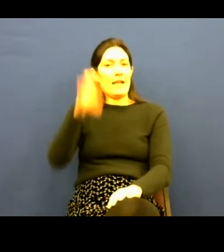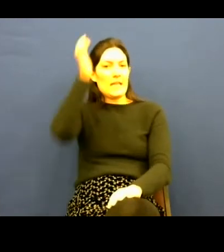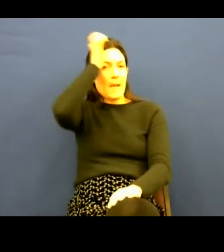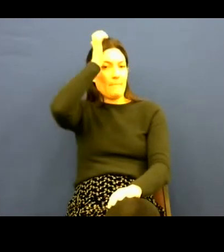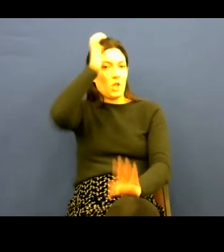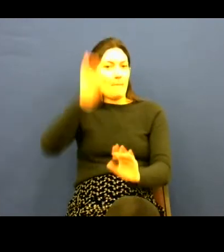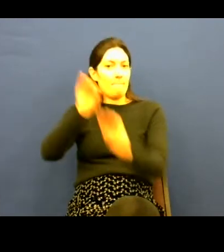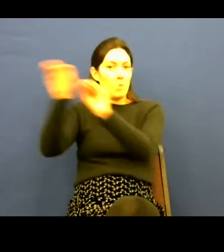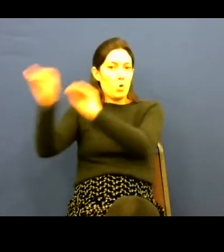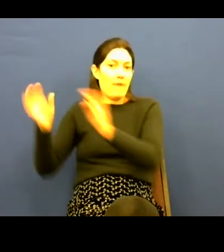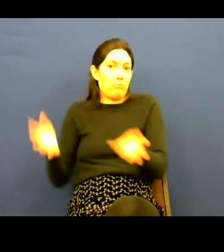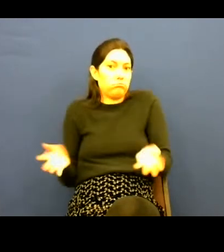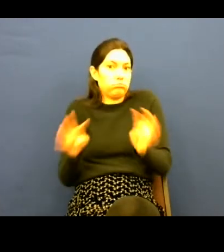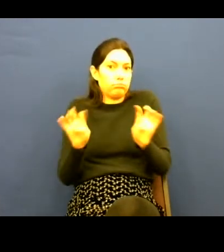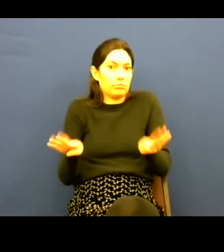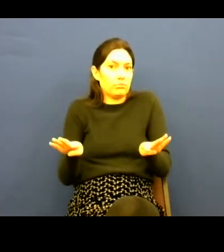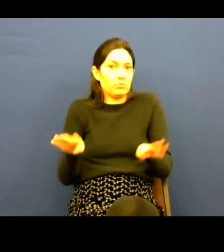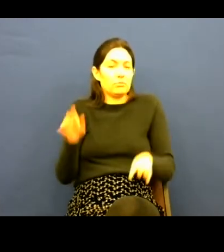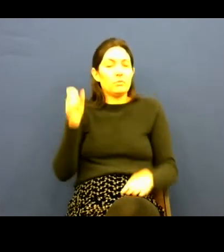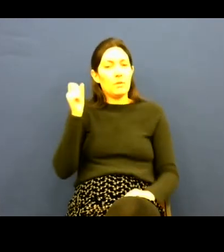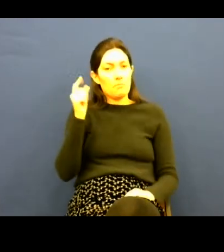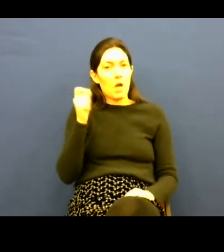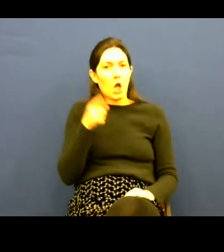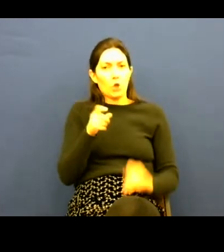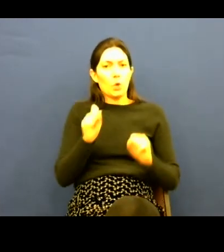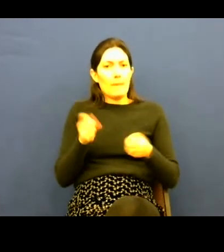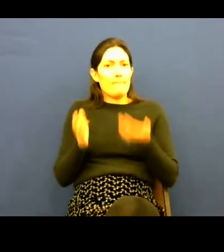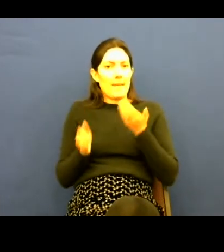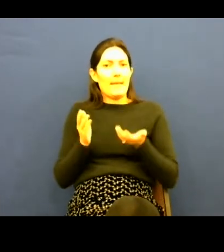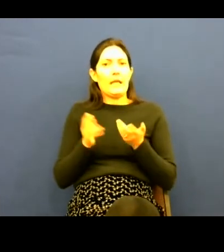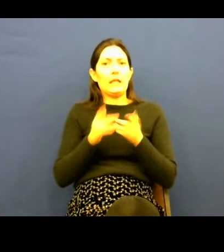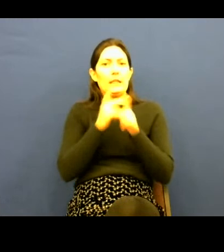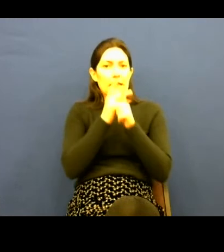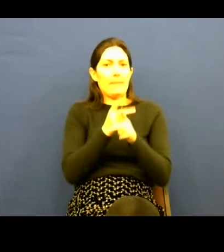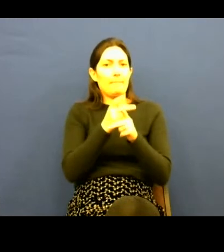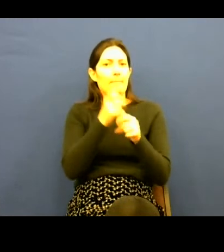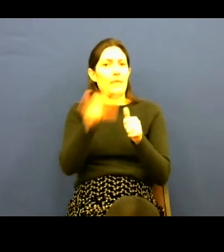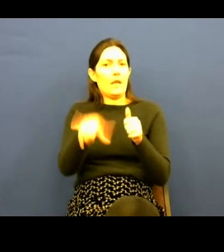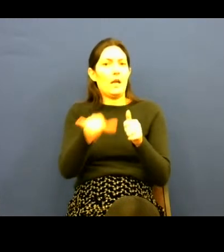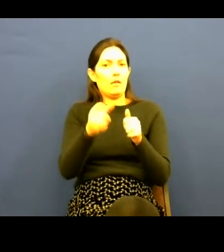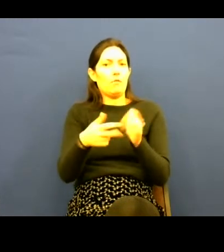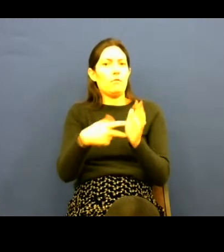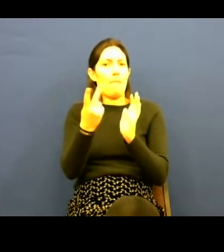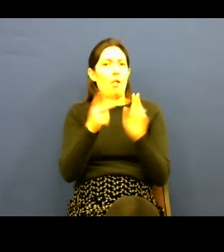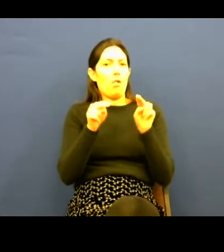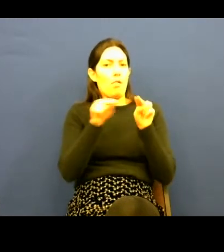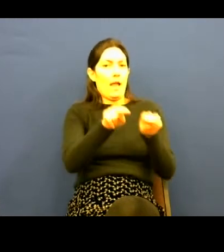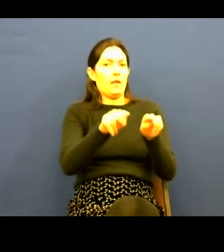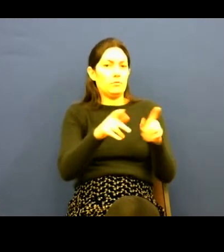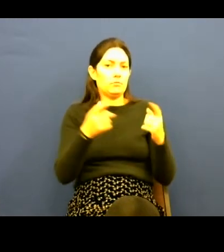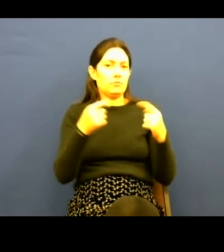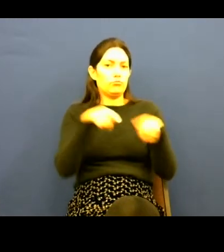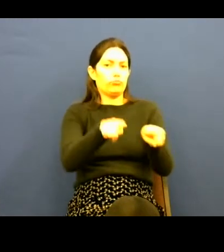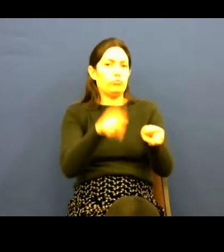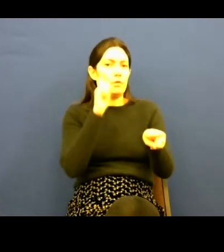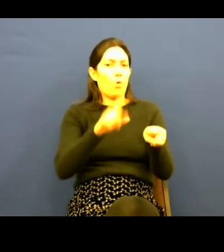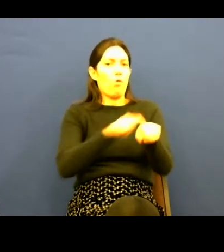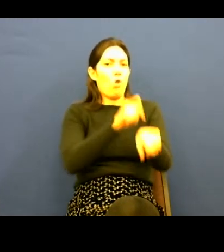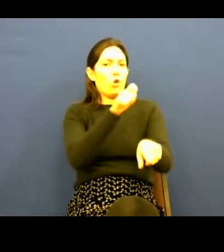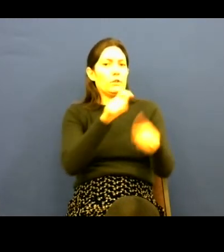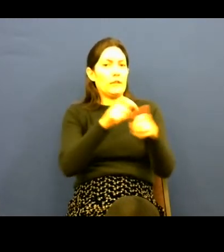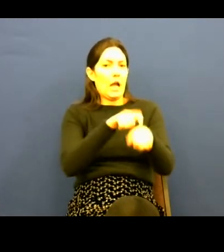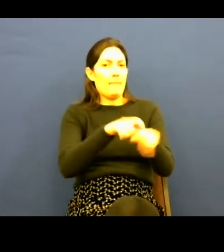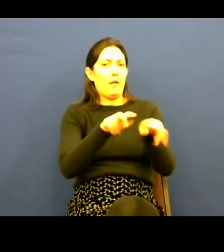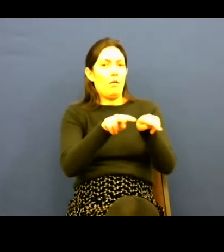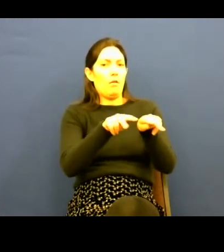to, but you could continue potentially continue the double lane a little bit longer. I don't know. It takes some of